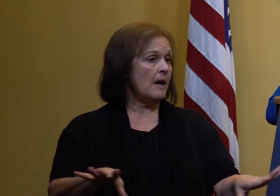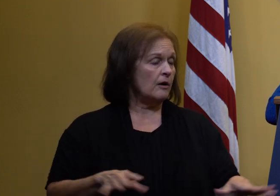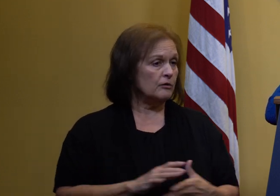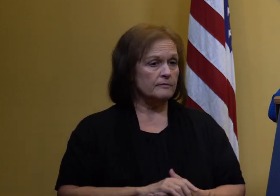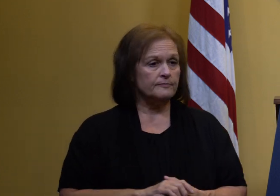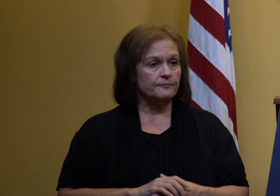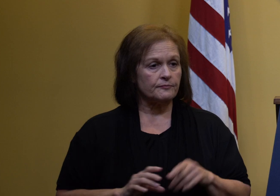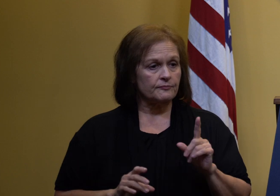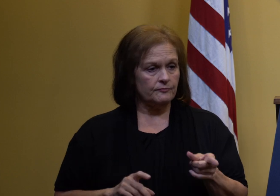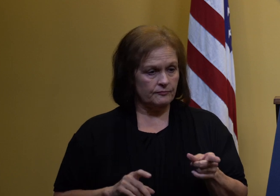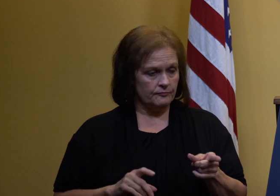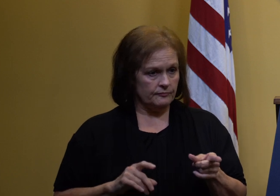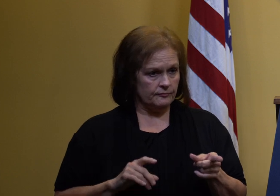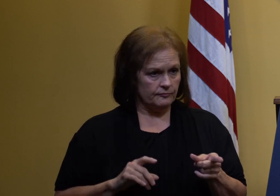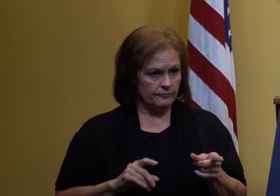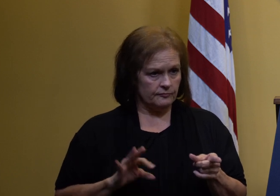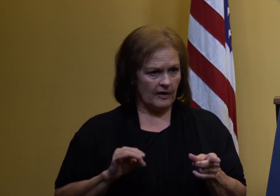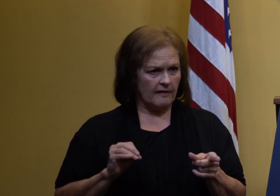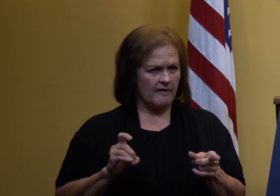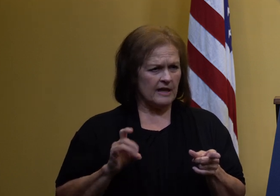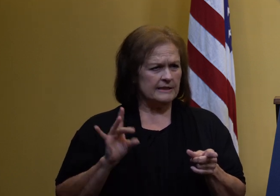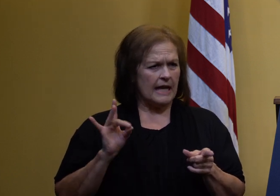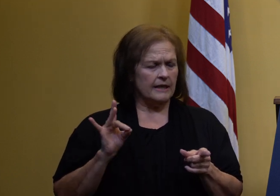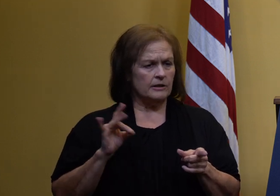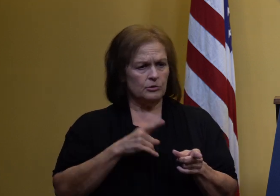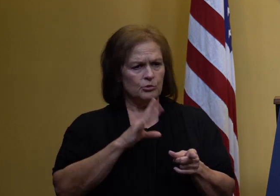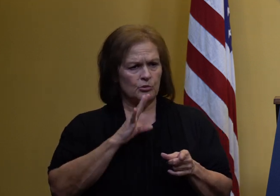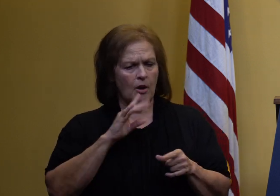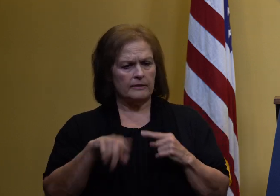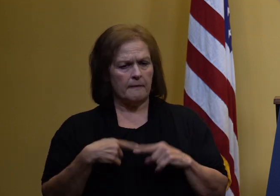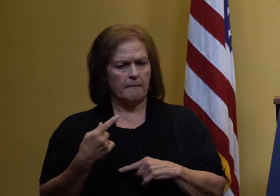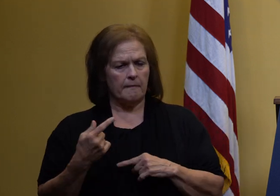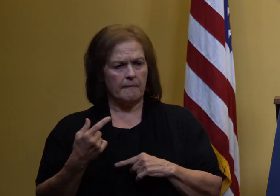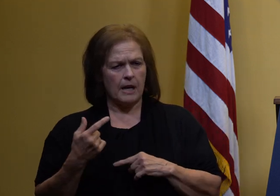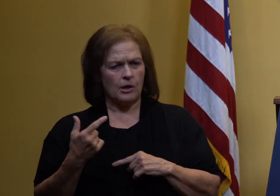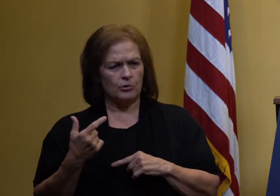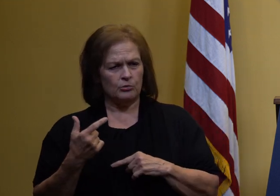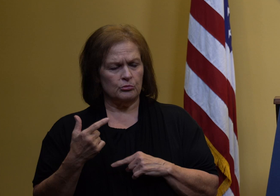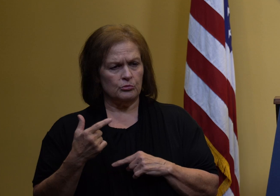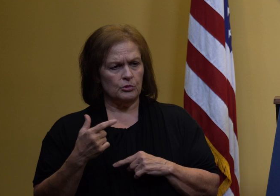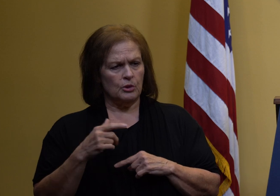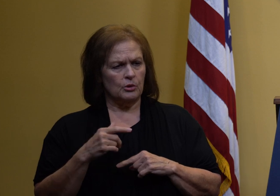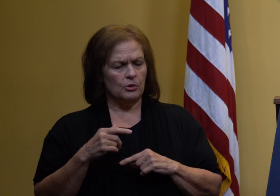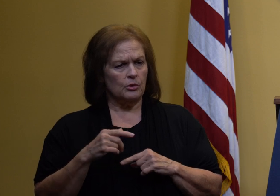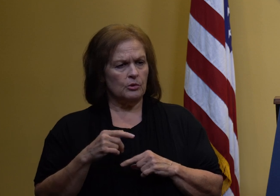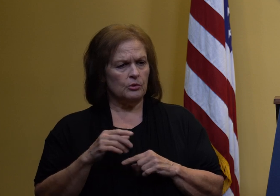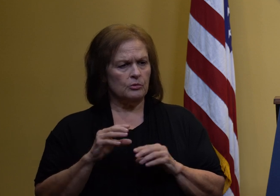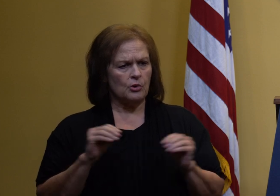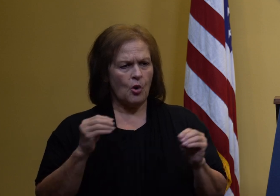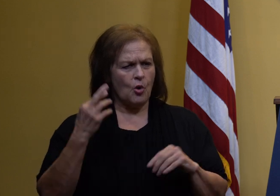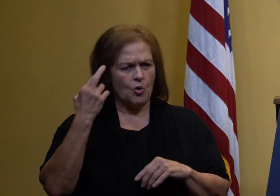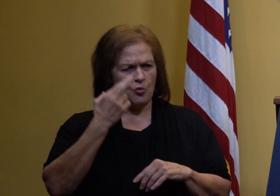8. Madam Mayor, earlier in speaking about progress in some crime categories, you mentioned no reason